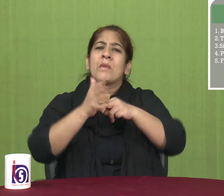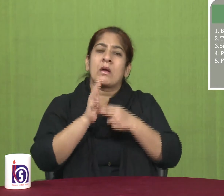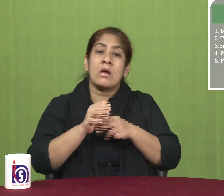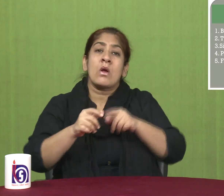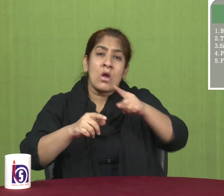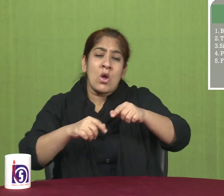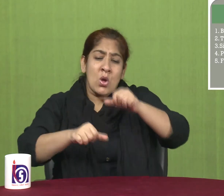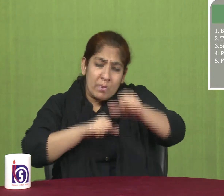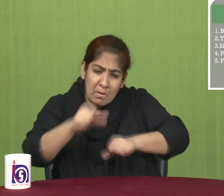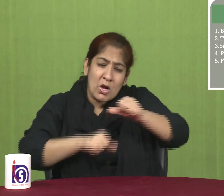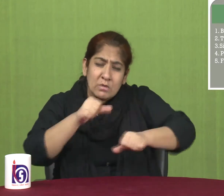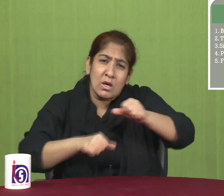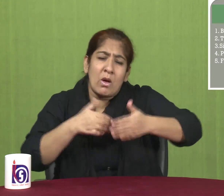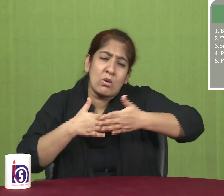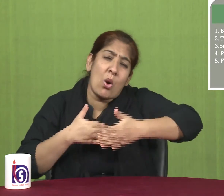The fourth is process of production.